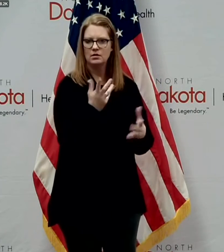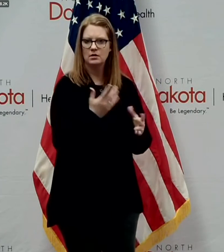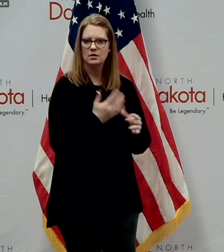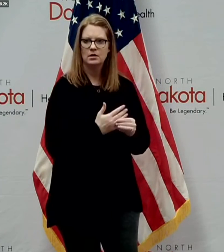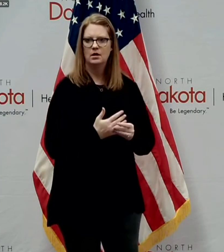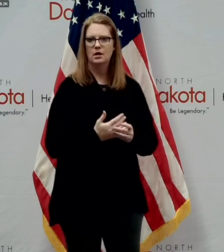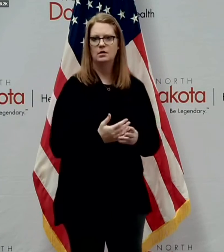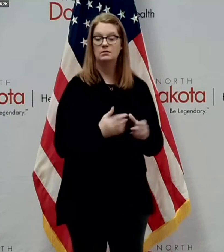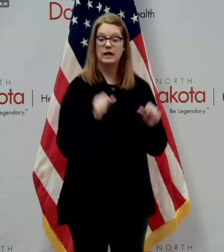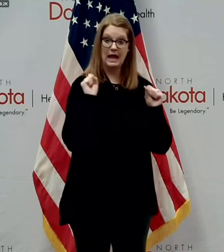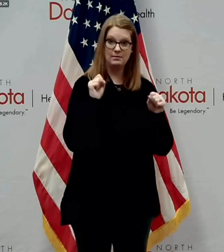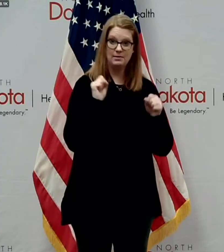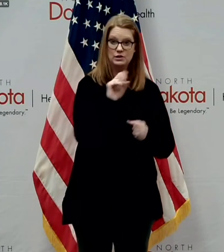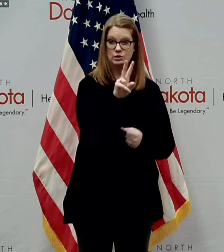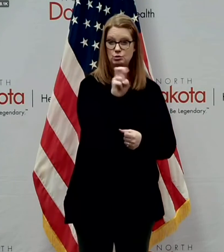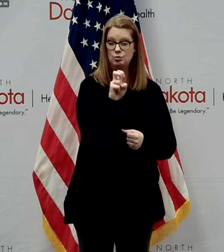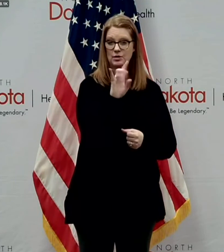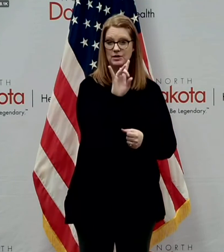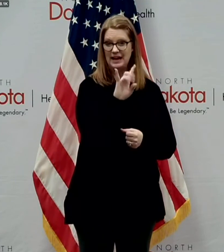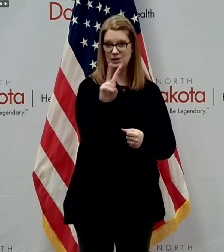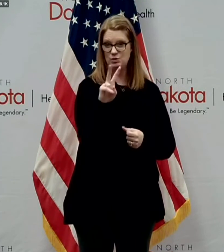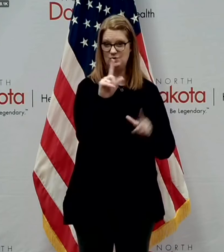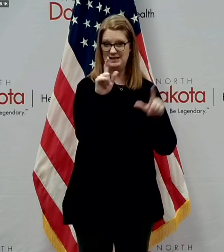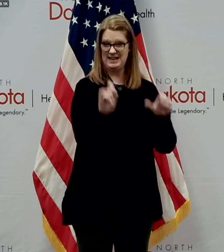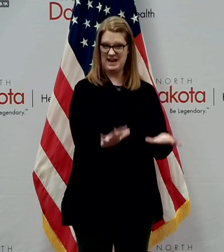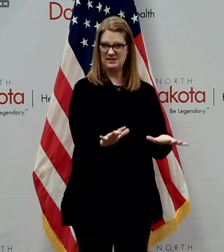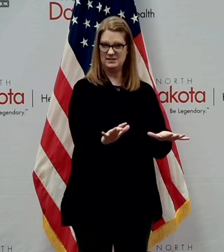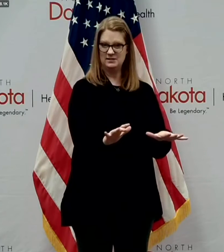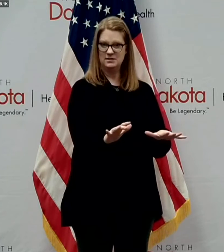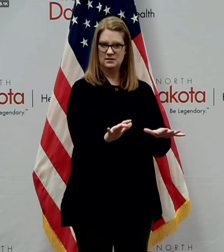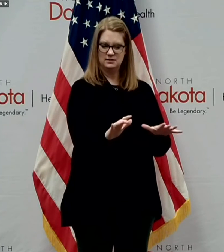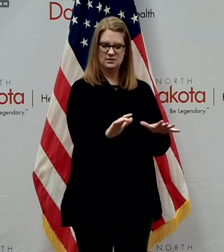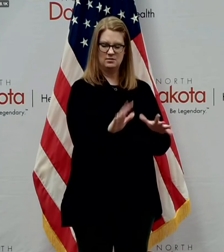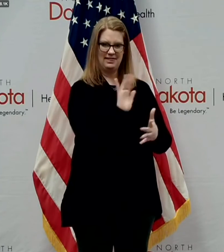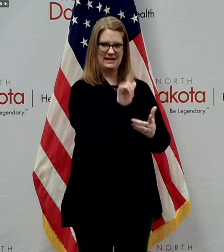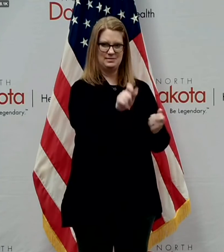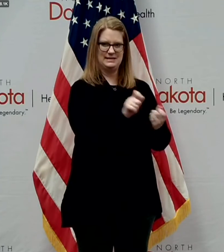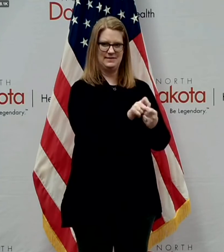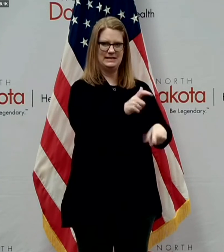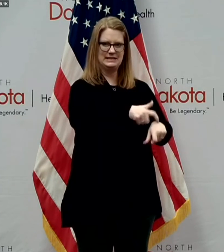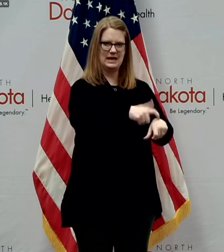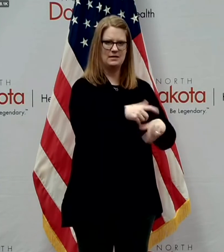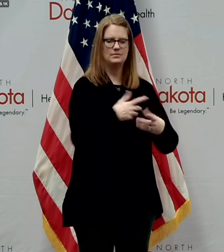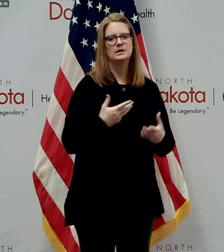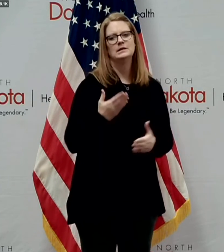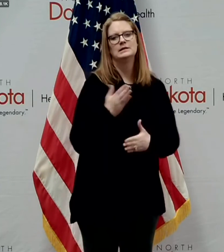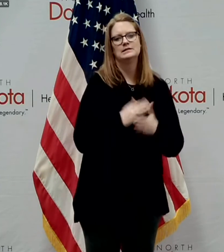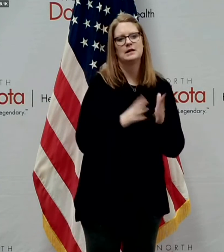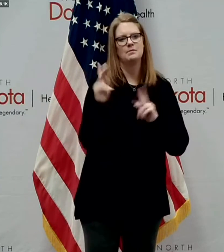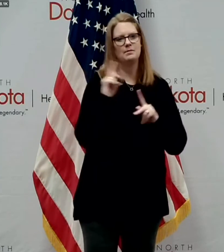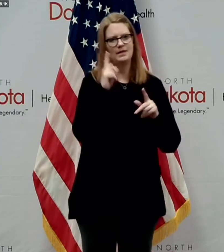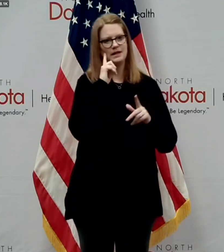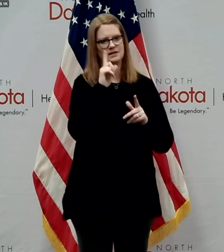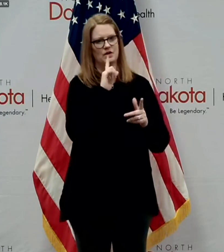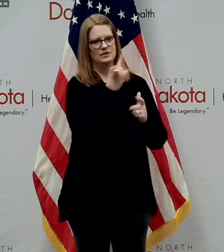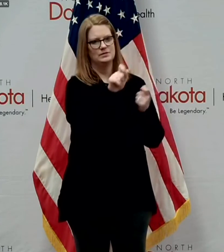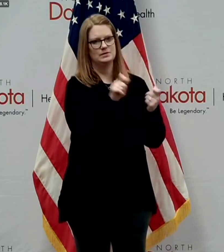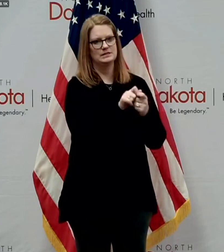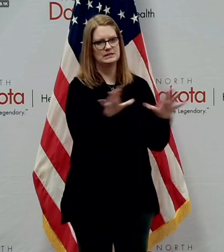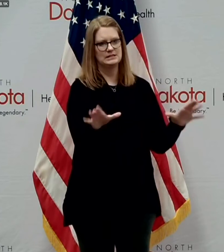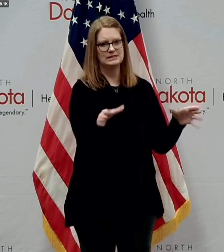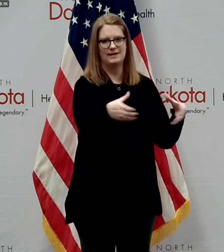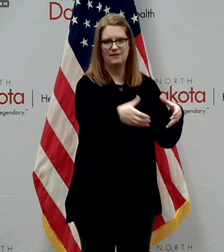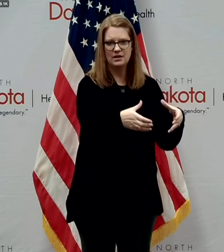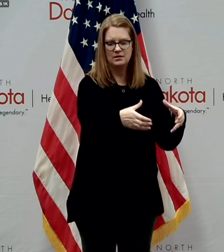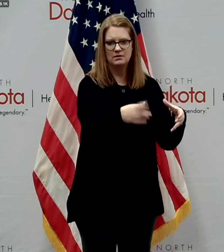we were able to collect 282 tests during that time frame. And some people might think this is really targeted, but when we go out and hold one of